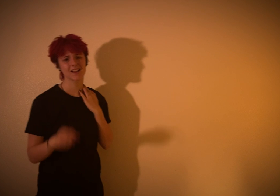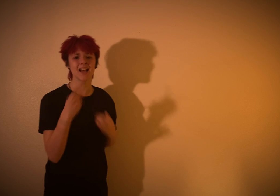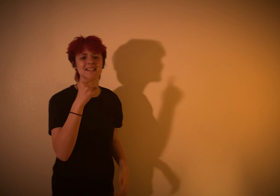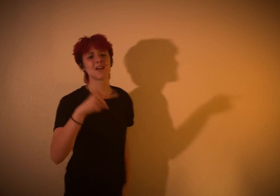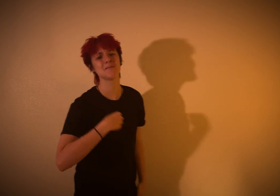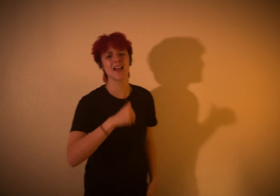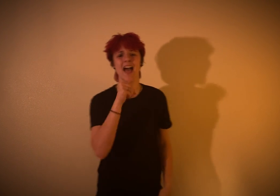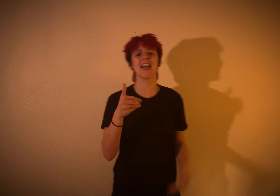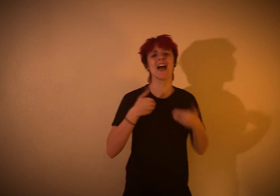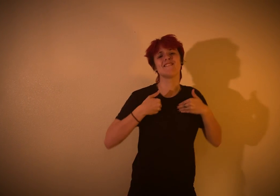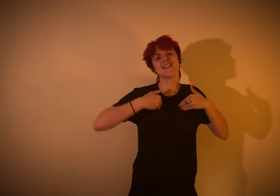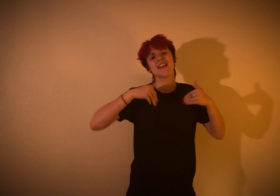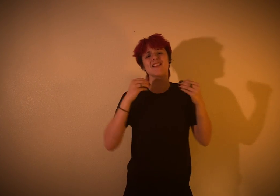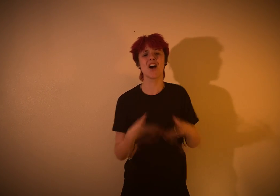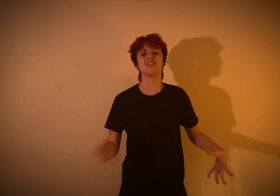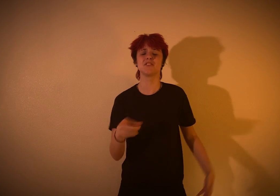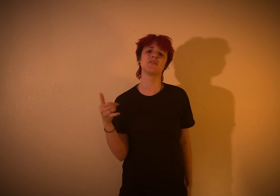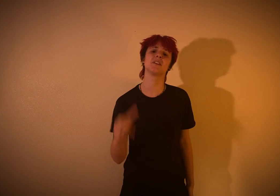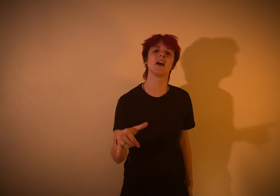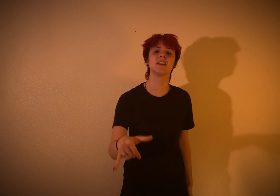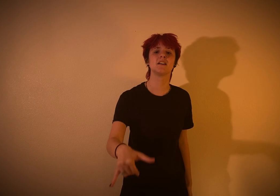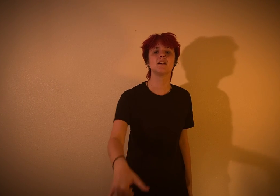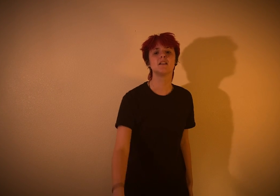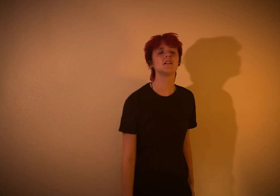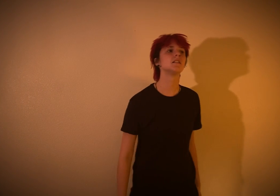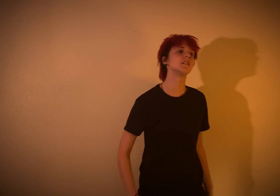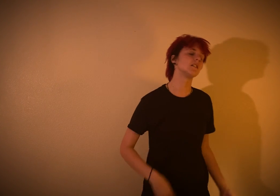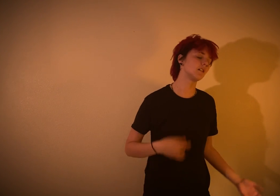Tell me I haven't lost you yet.